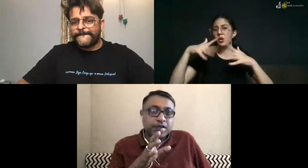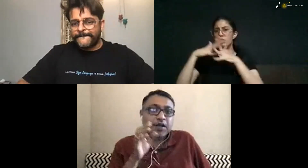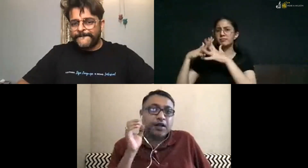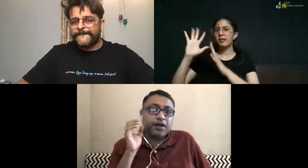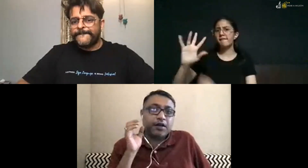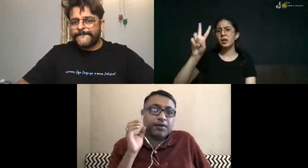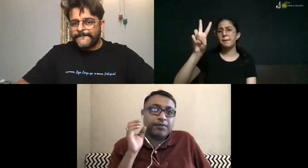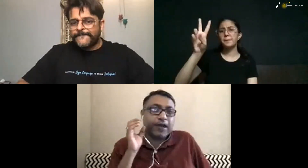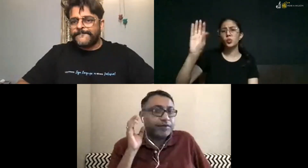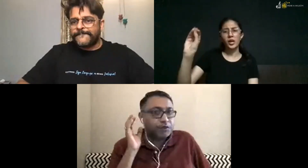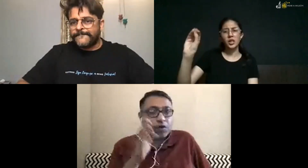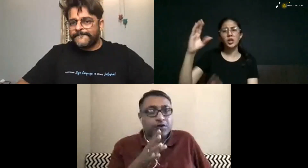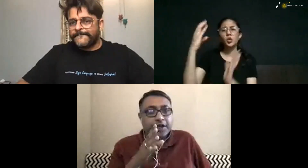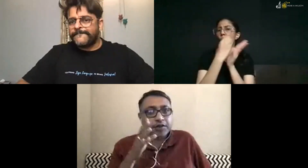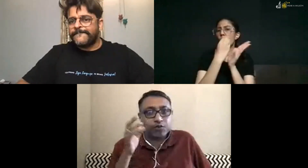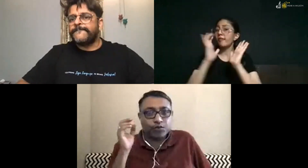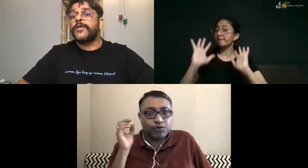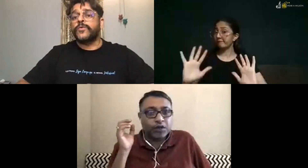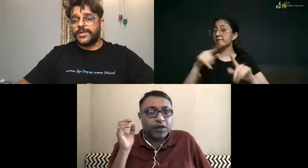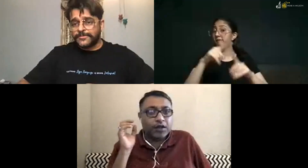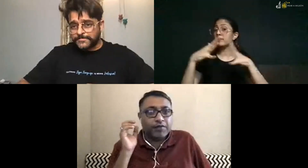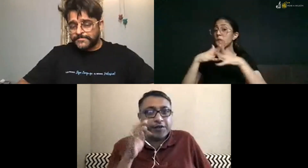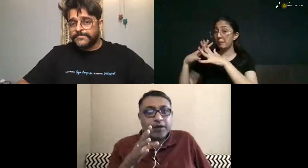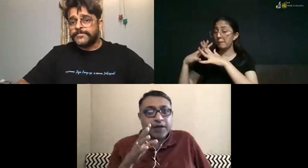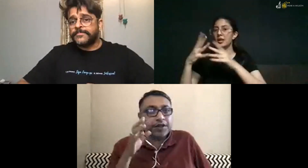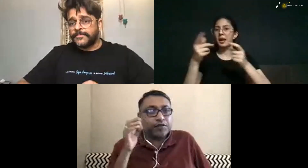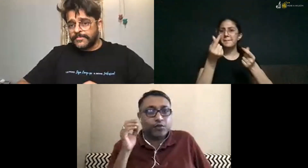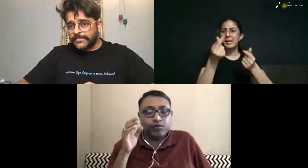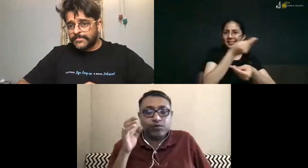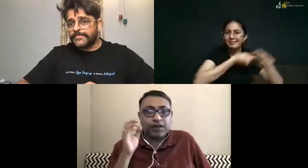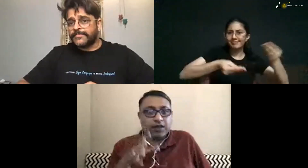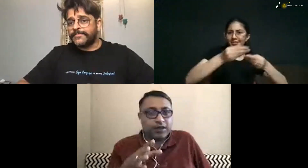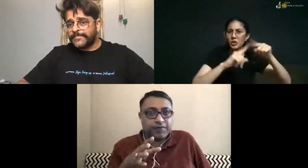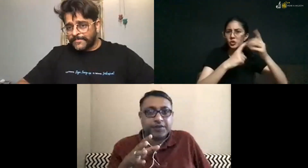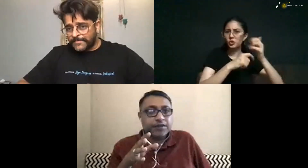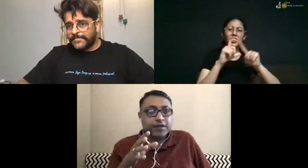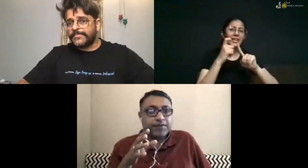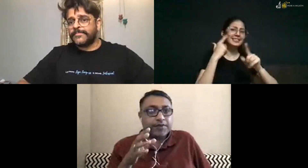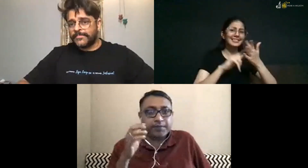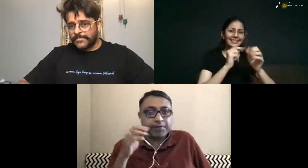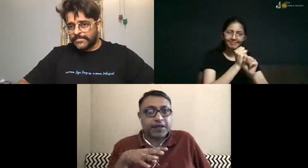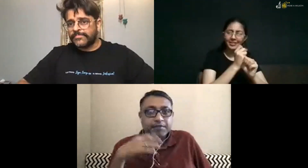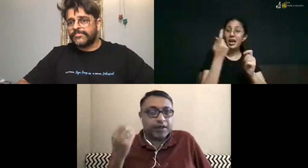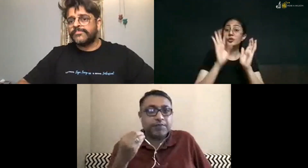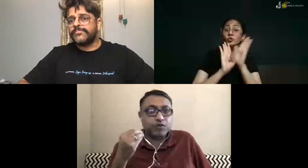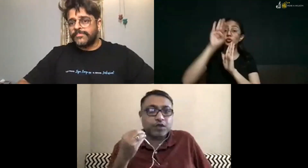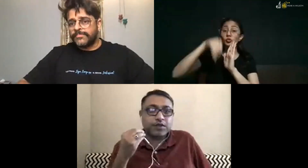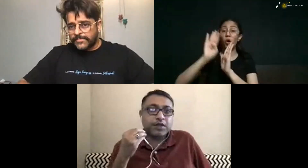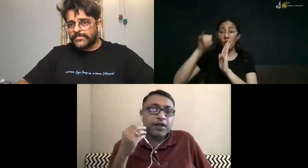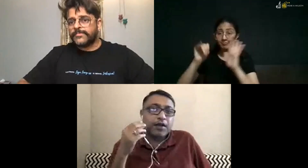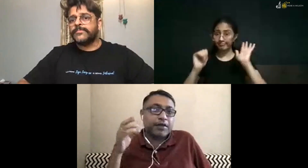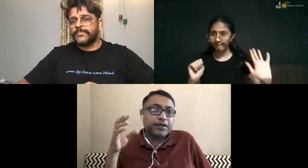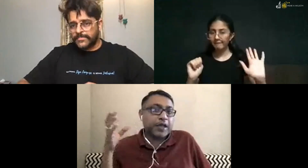courses, right from stock trading to video editing to everything, right, where people can build up those